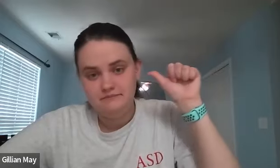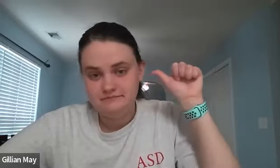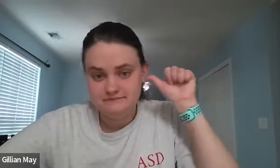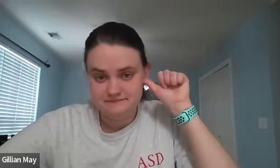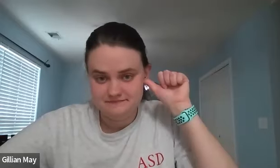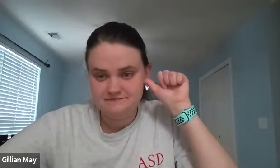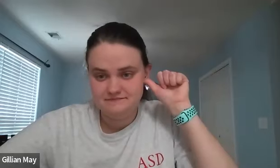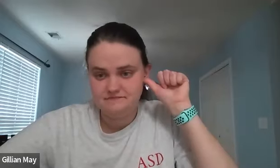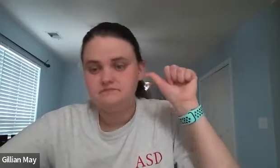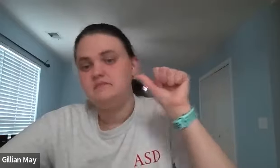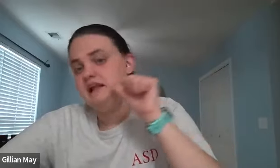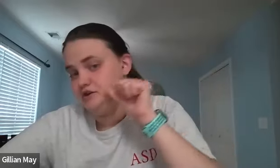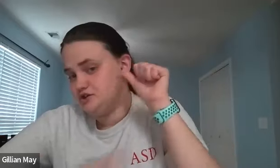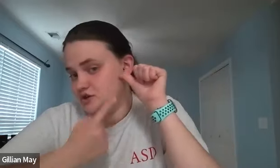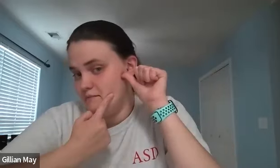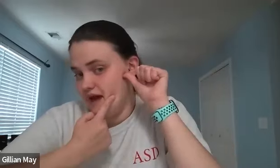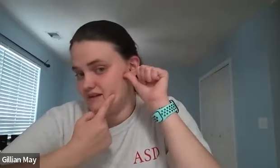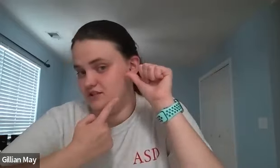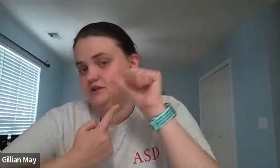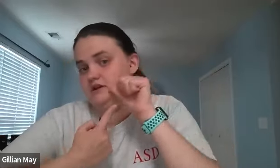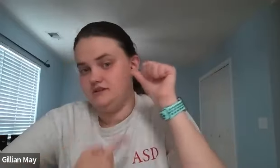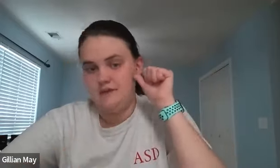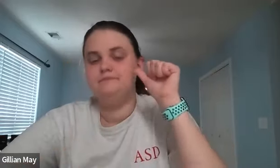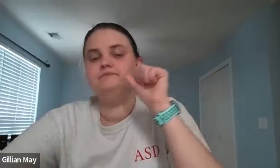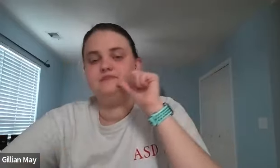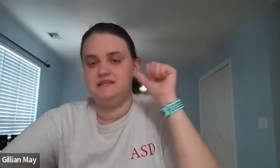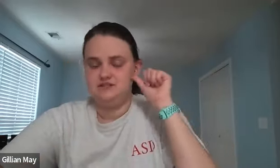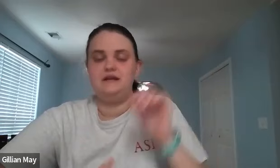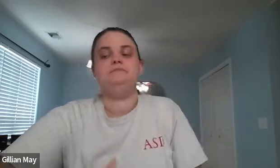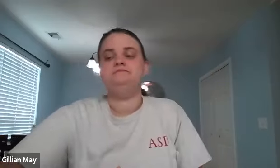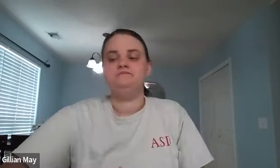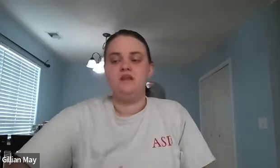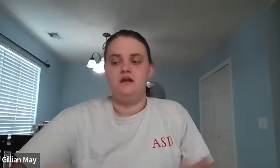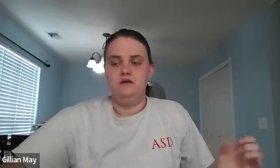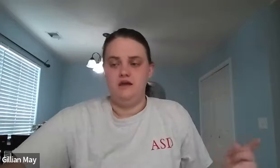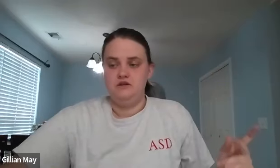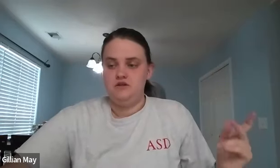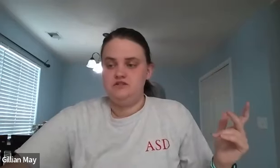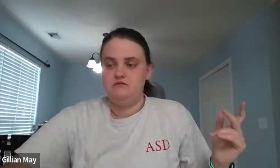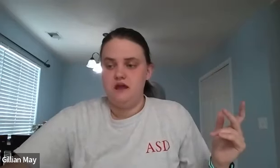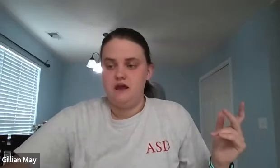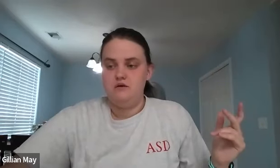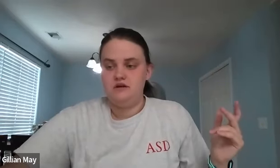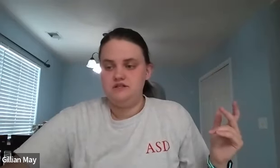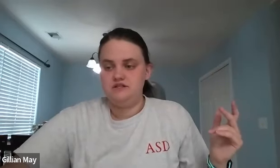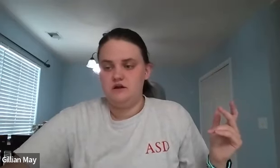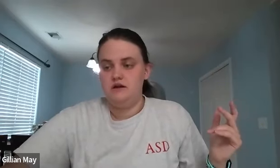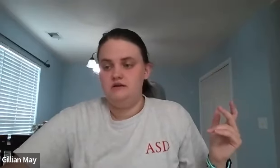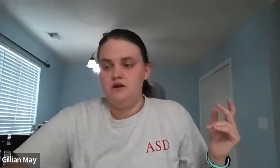thumb. And you're just going back to your ear. Yeah, yesterday. Okay, so now we're gonna start